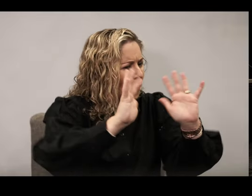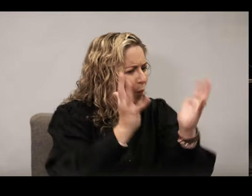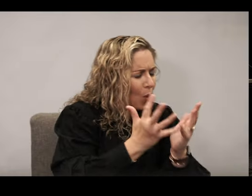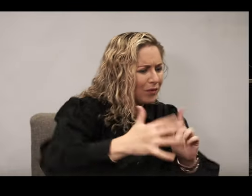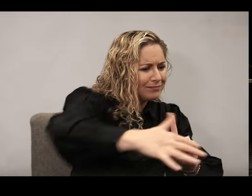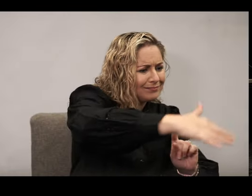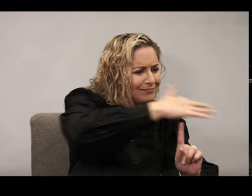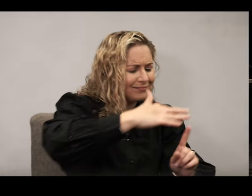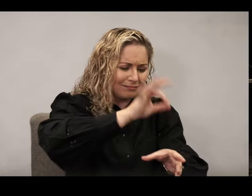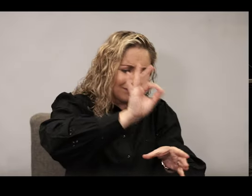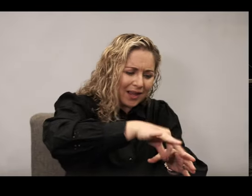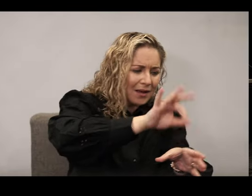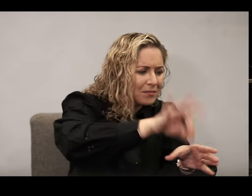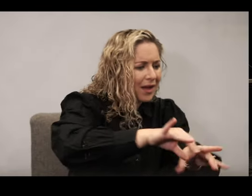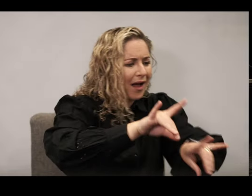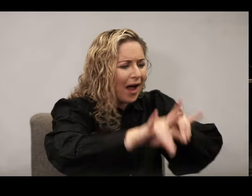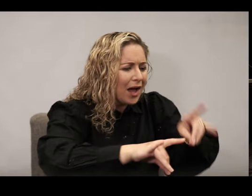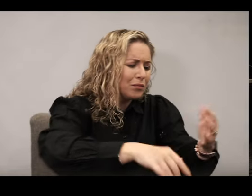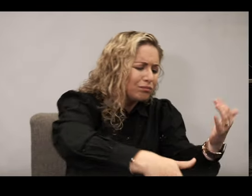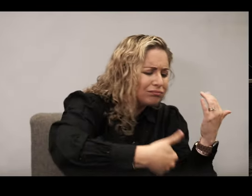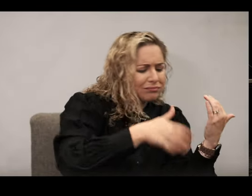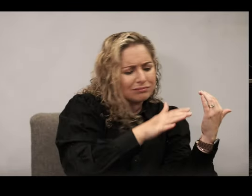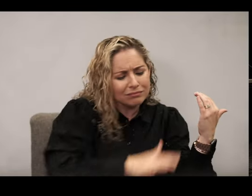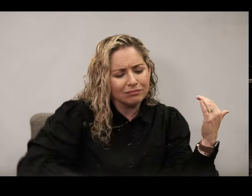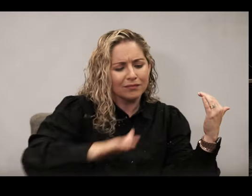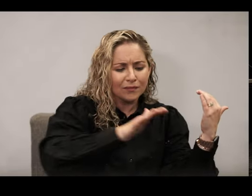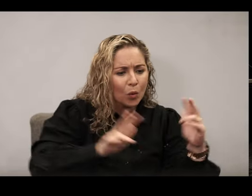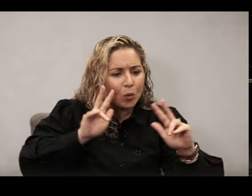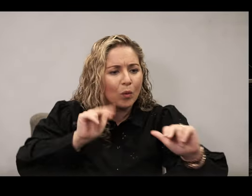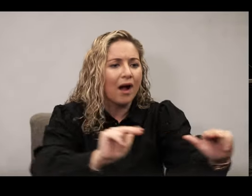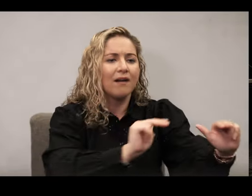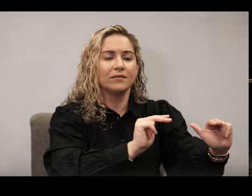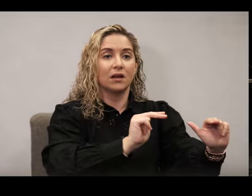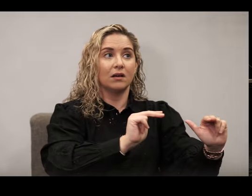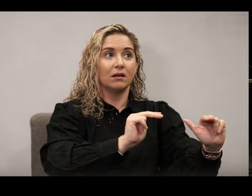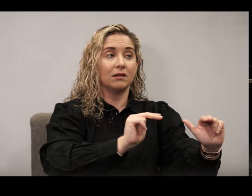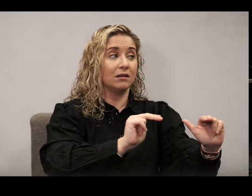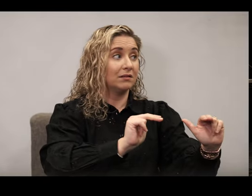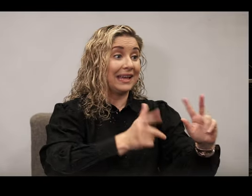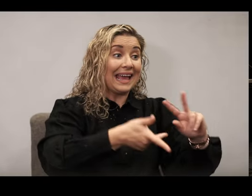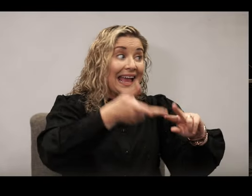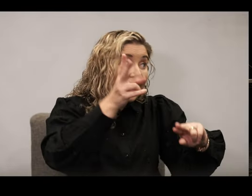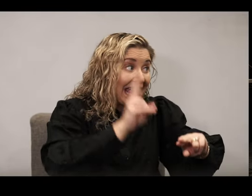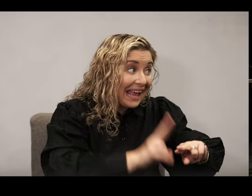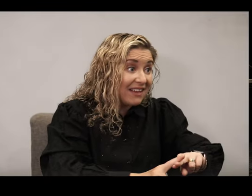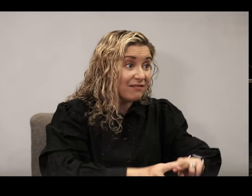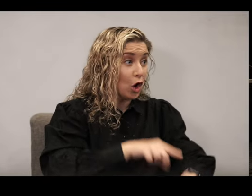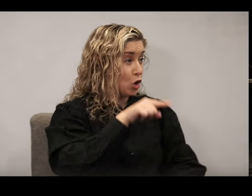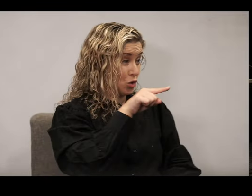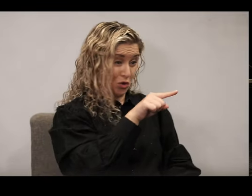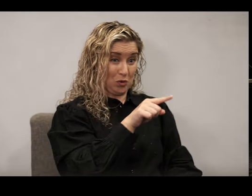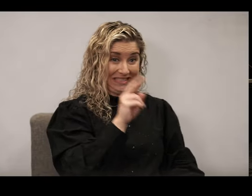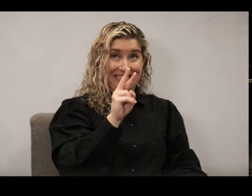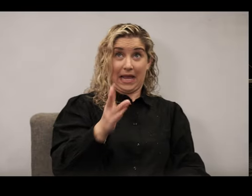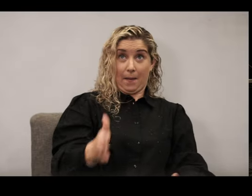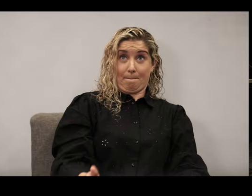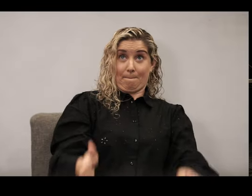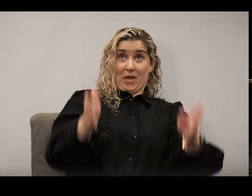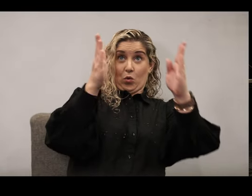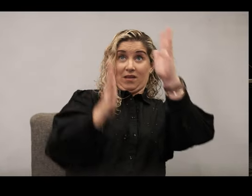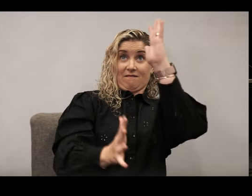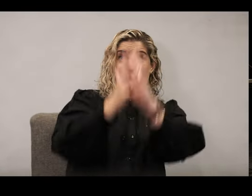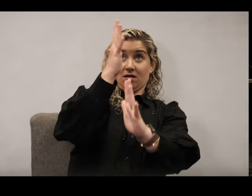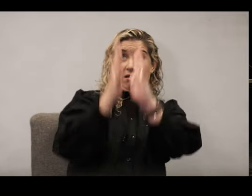Harvesting plant and animal life. If there was one human and all of our pets in a burning building, and you can save the one human